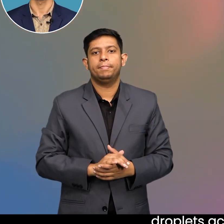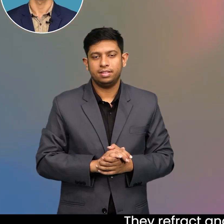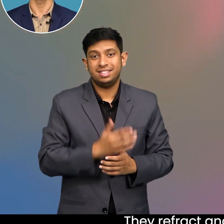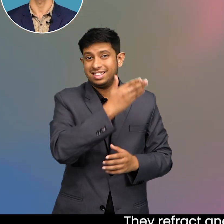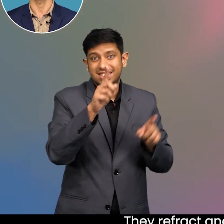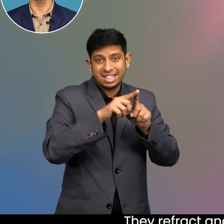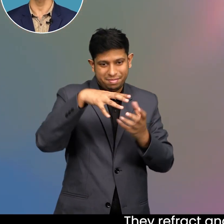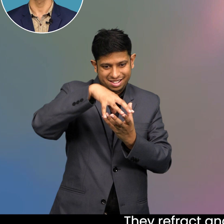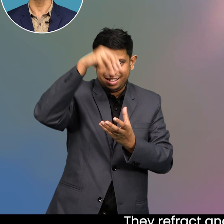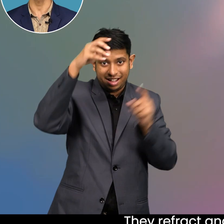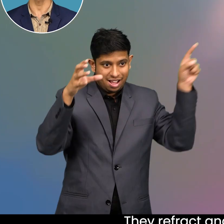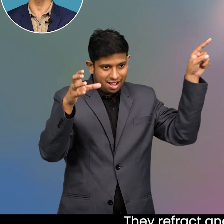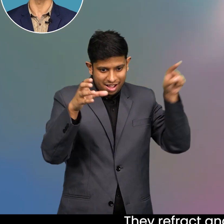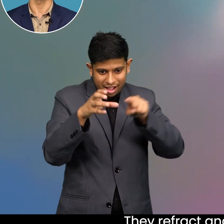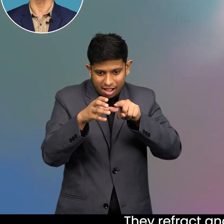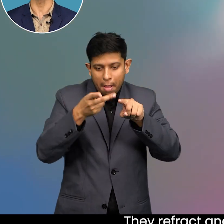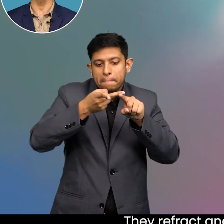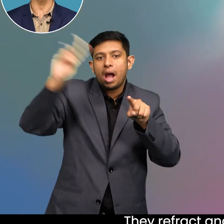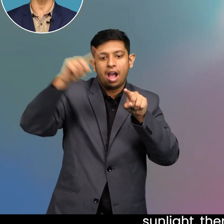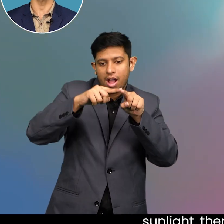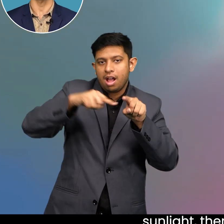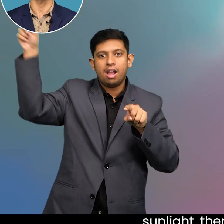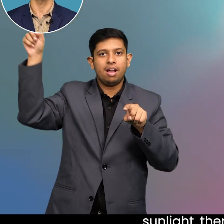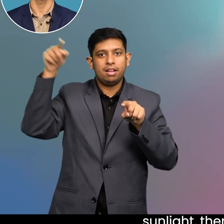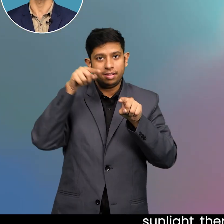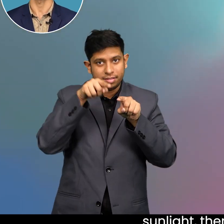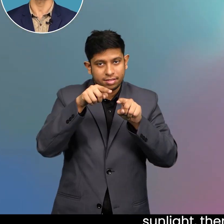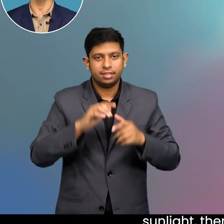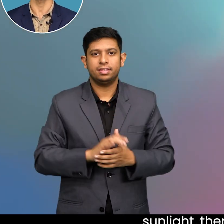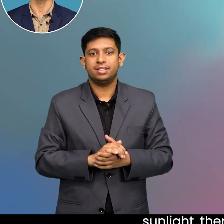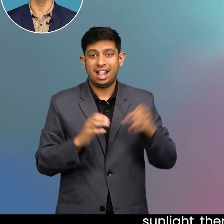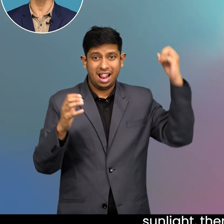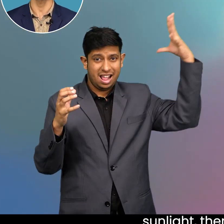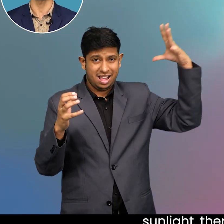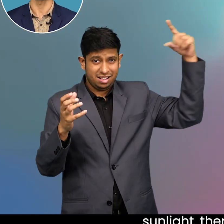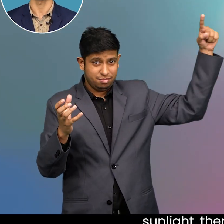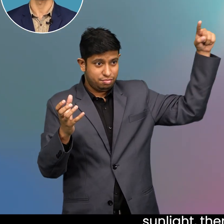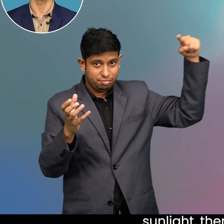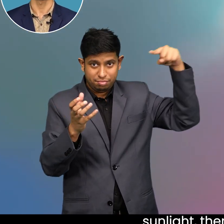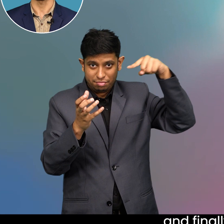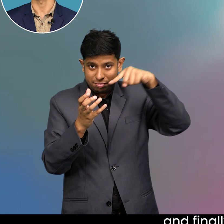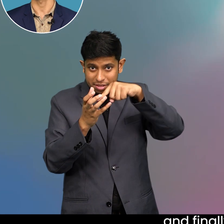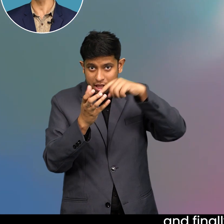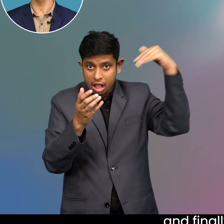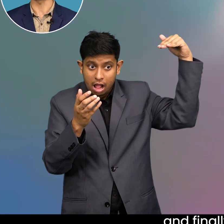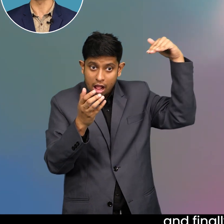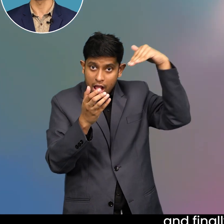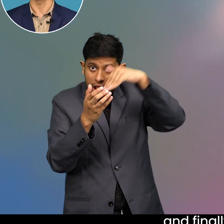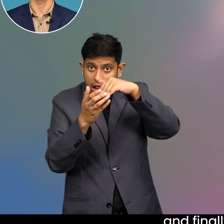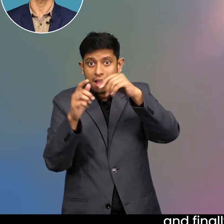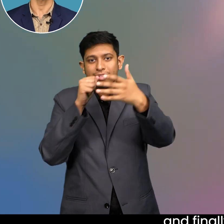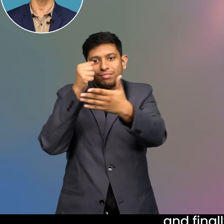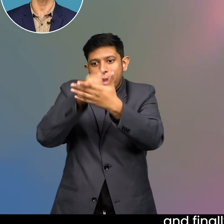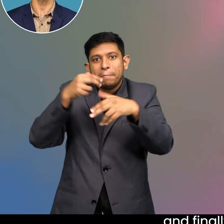They refract and disperse the incident sunlight then reflect it internally and finally